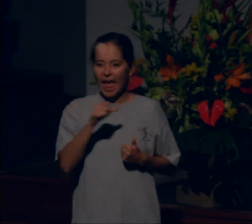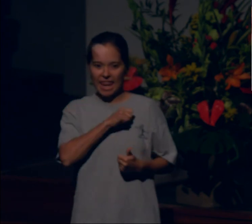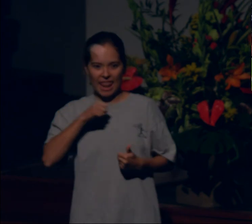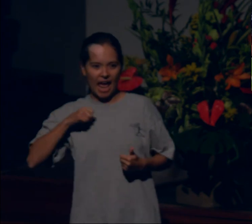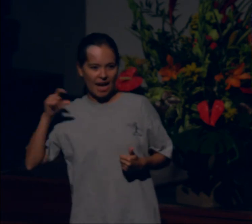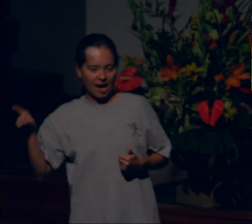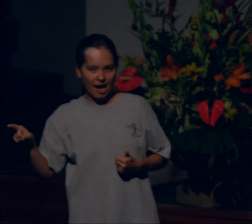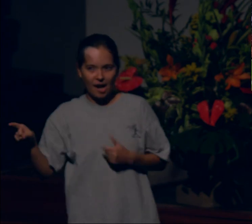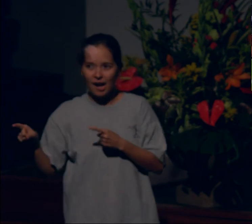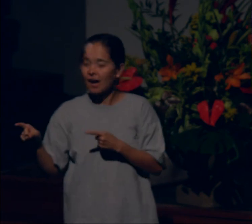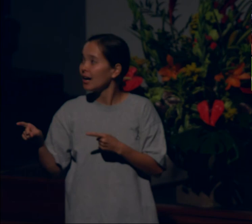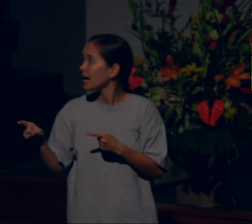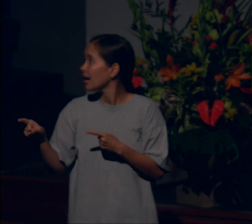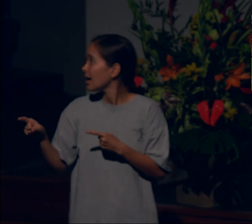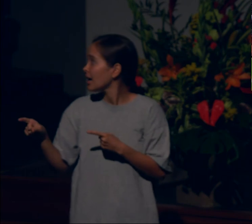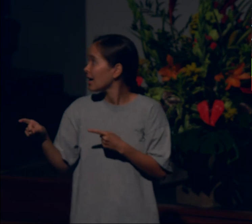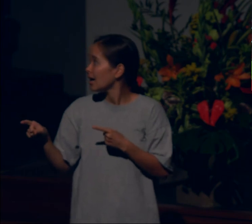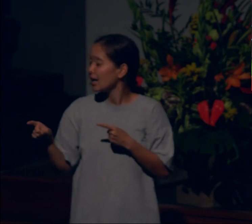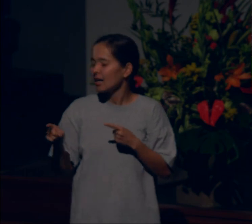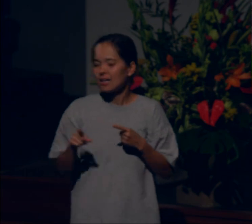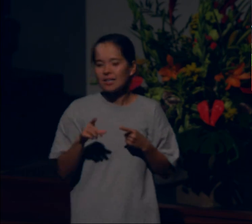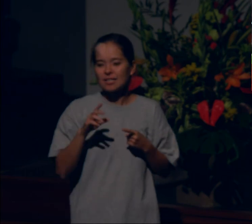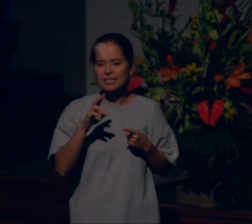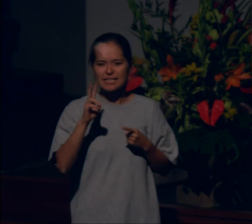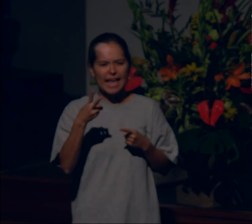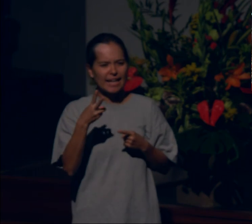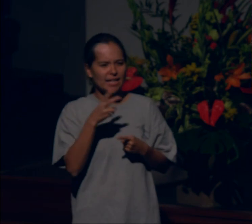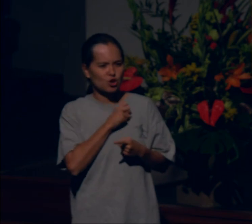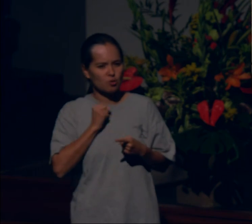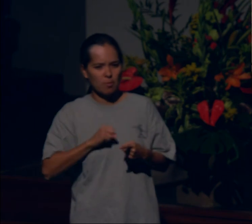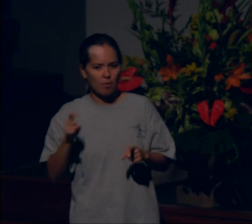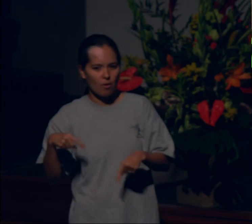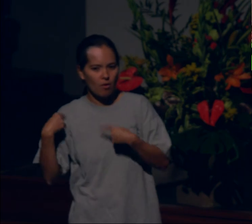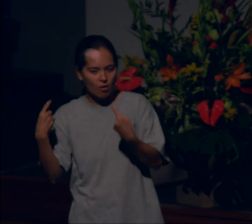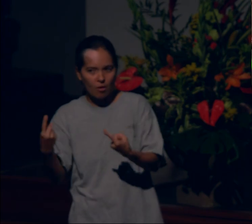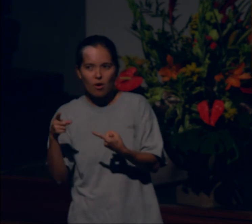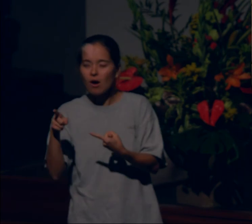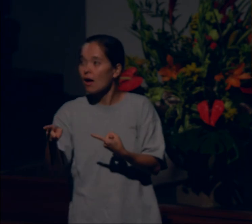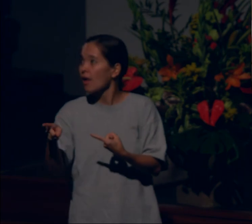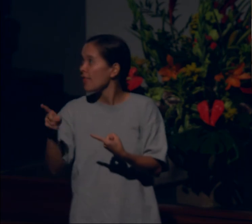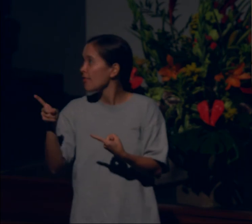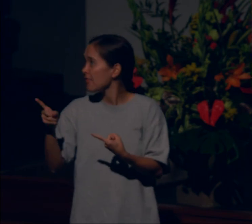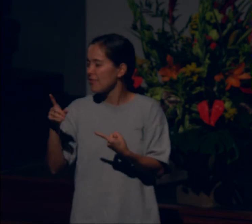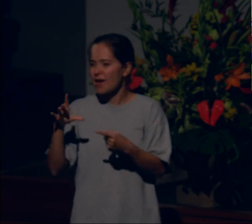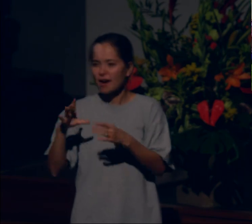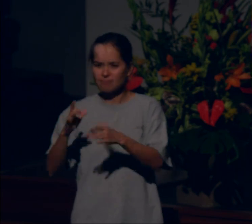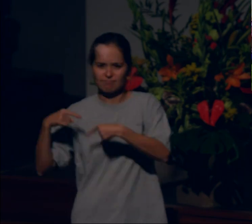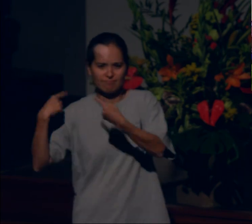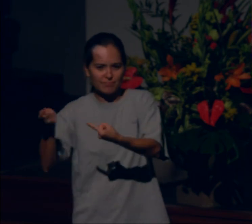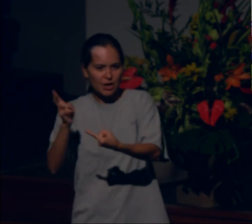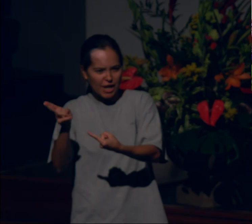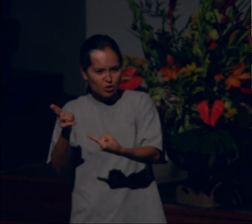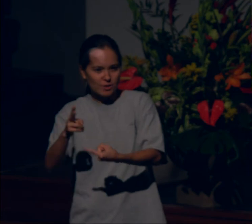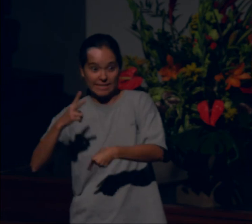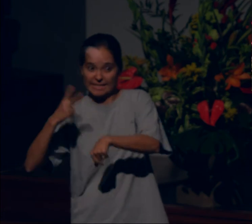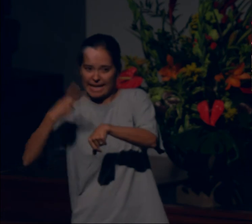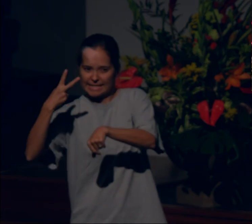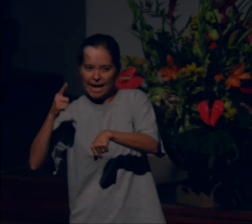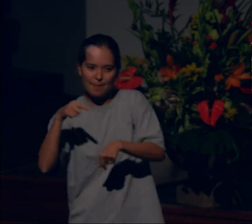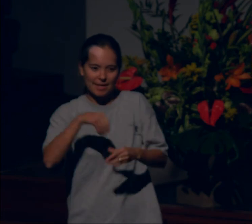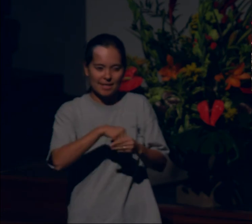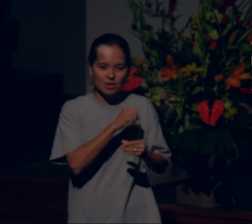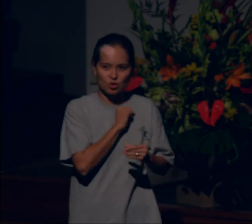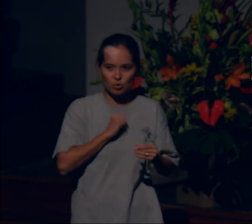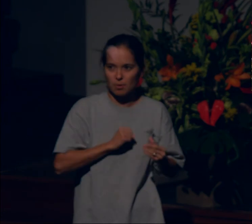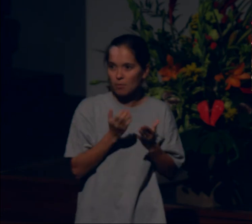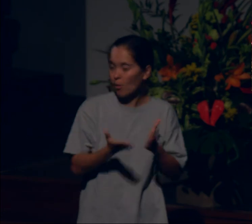seeking their first crown in only their second Super Bowl appearance, their franchise's history. When that moment arrives, we